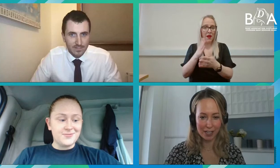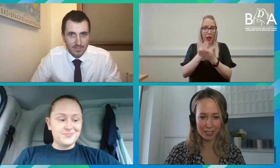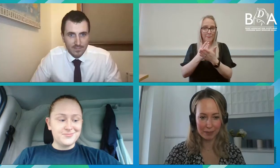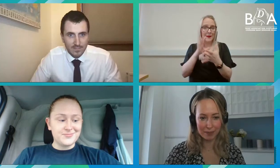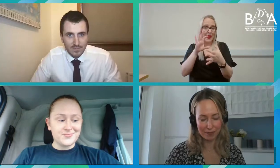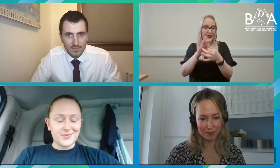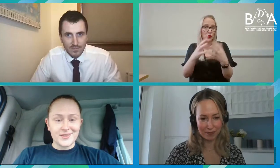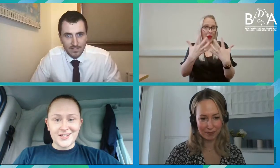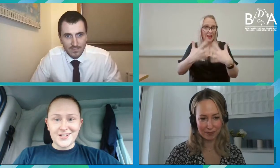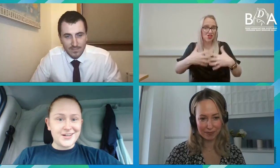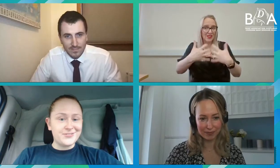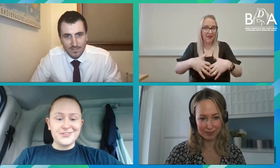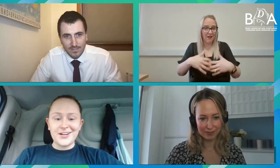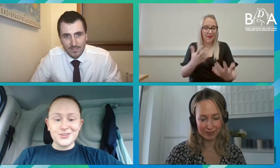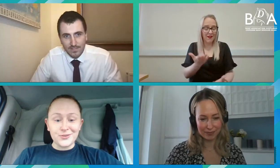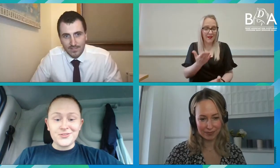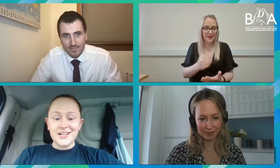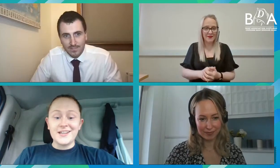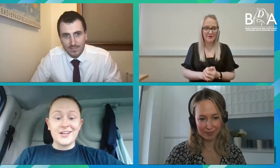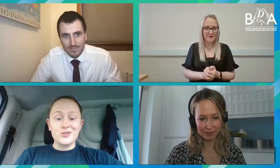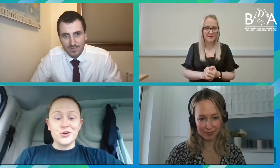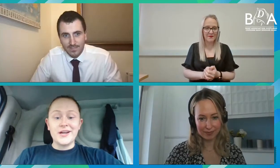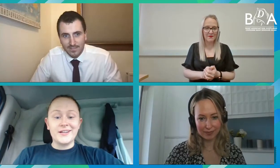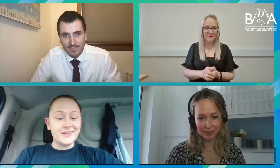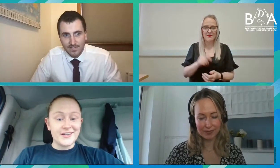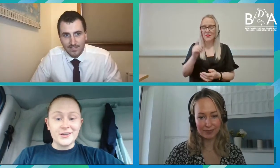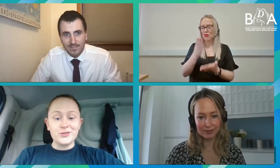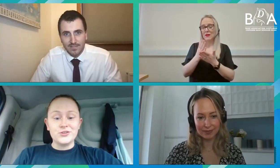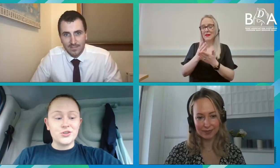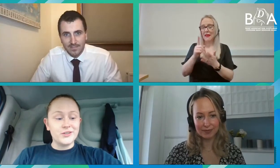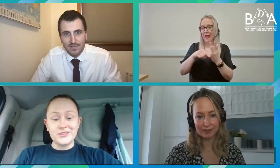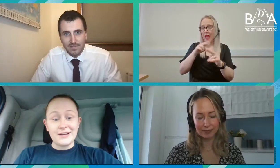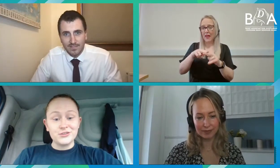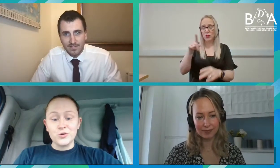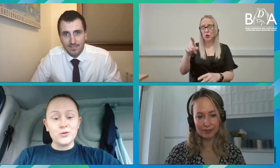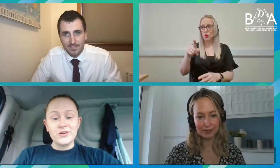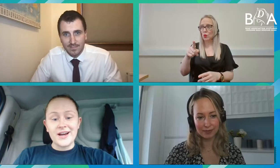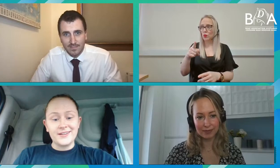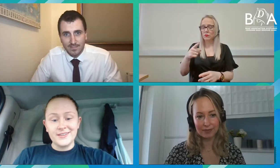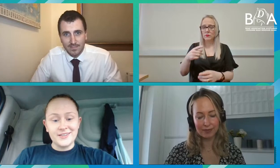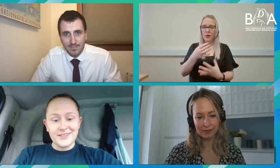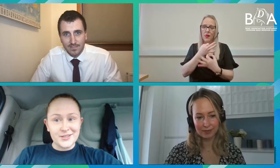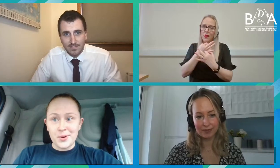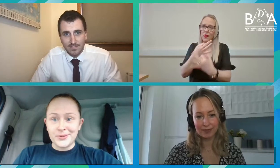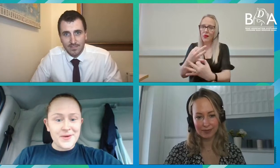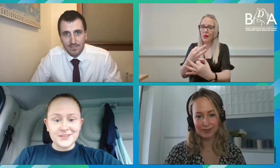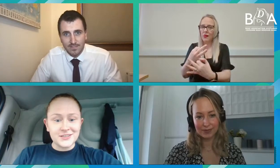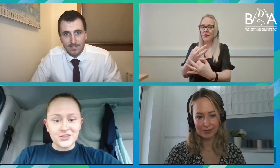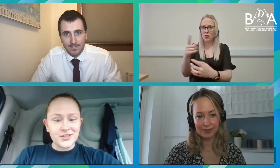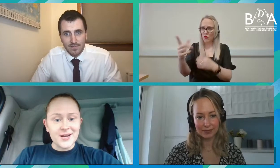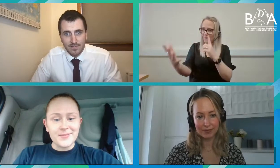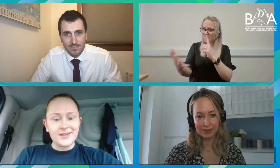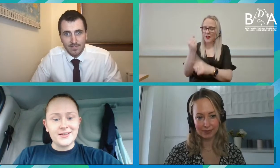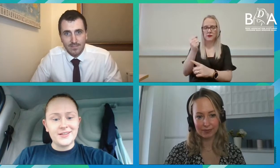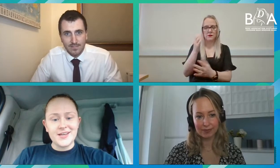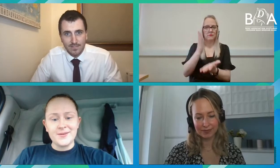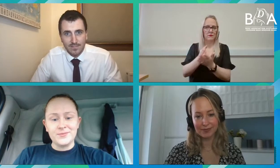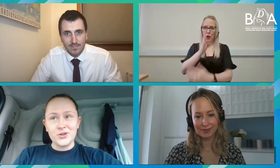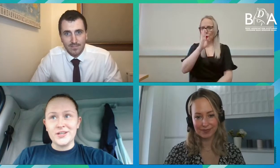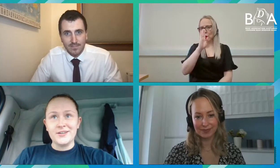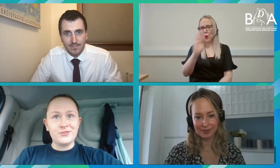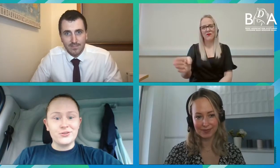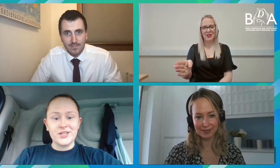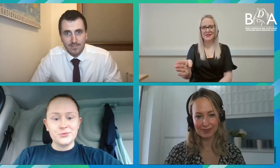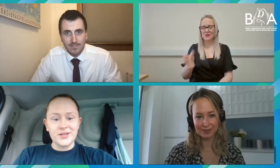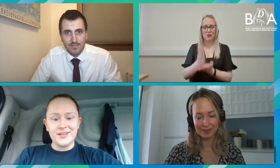engineering apprenticeship? If they find something that they enjoy and they think they would enjoy, definitely go for it. It's probably the best decision I made